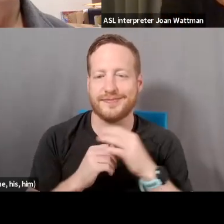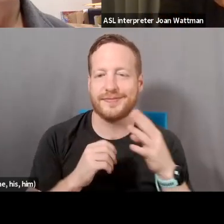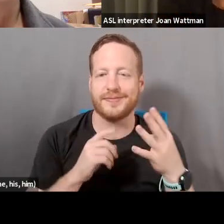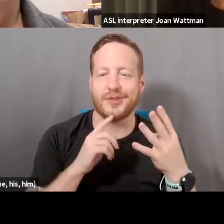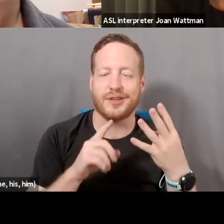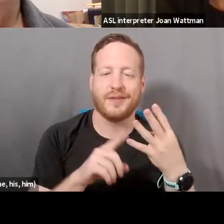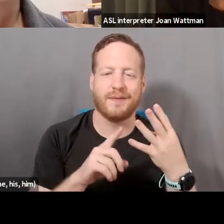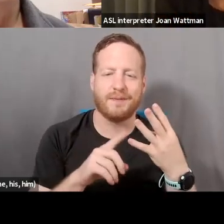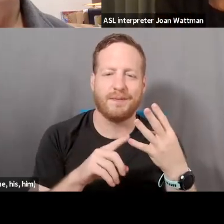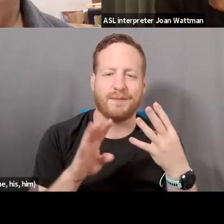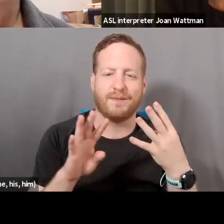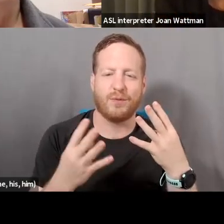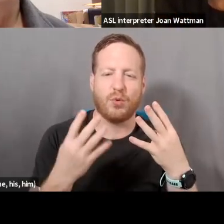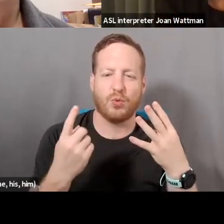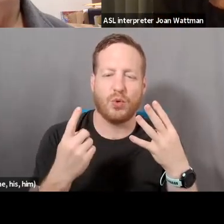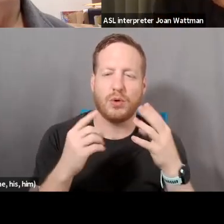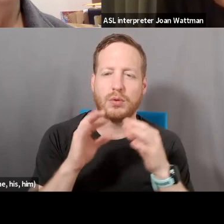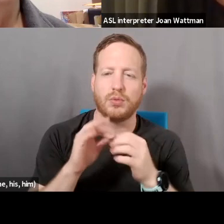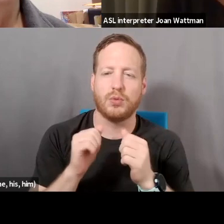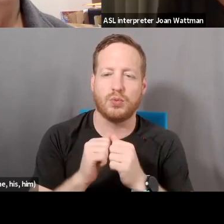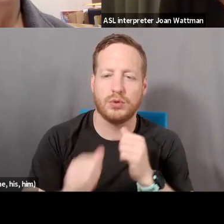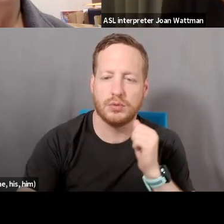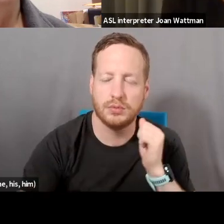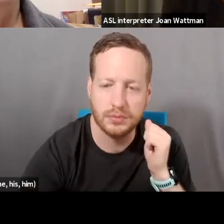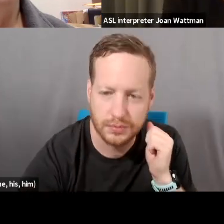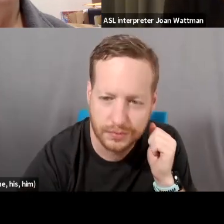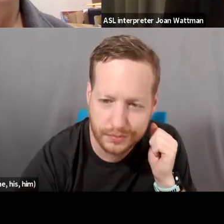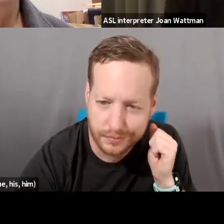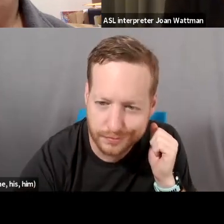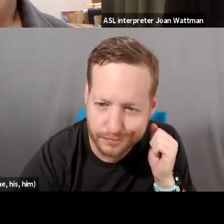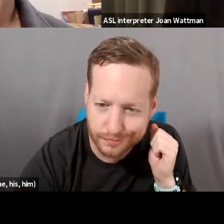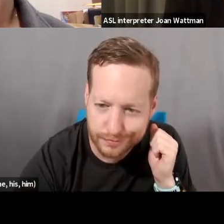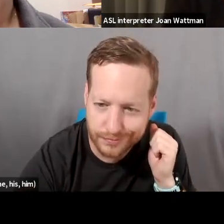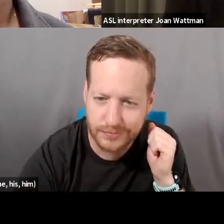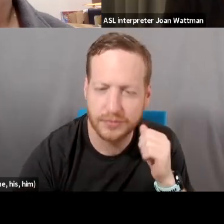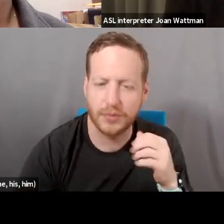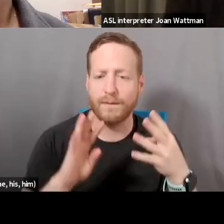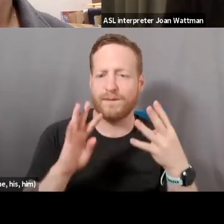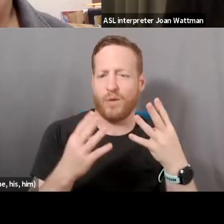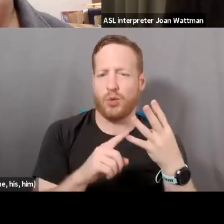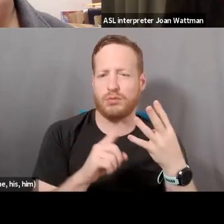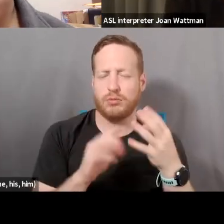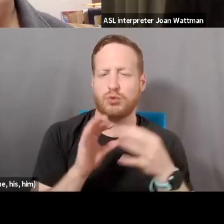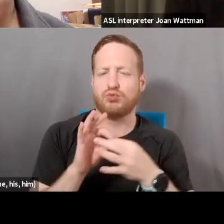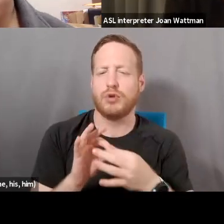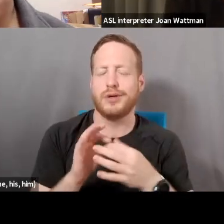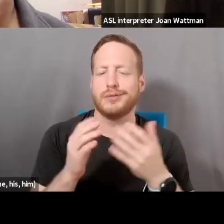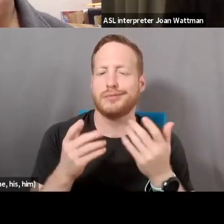I didn't, yes, hold on a sec. The 4th one is related to